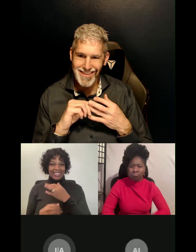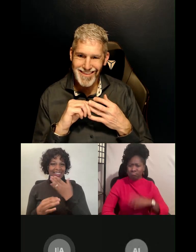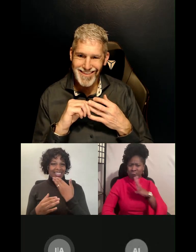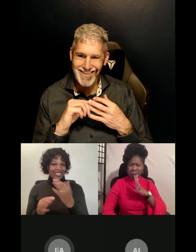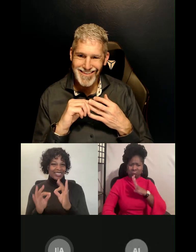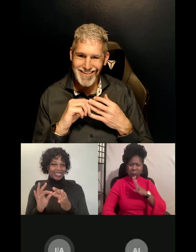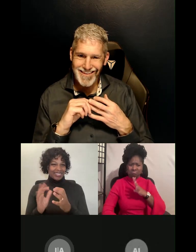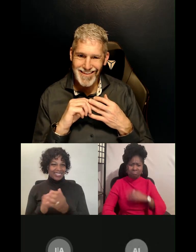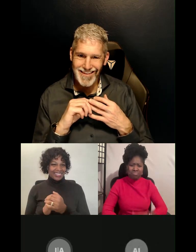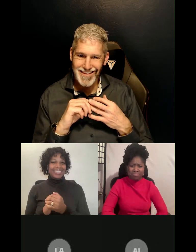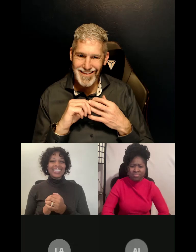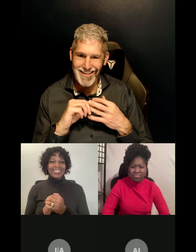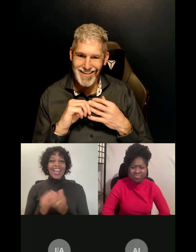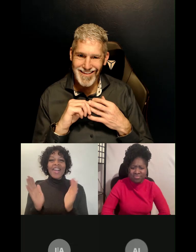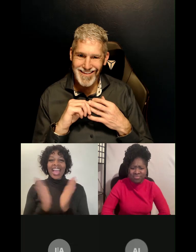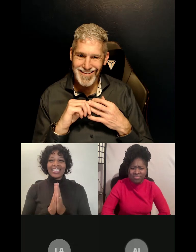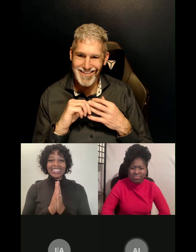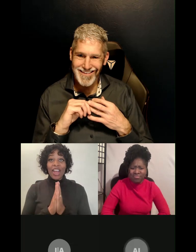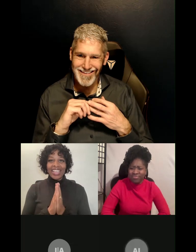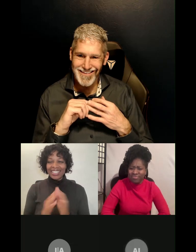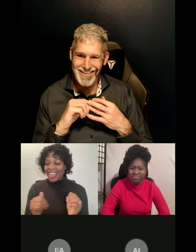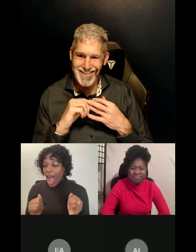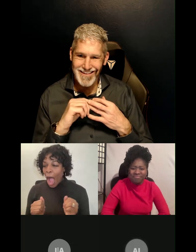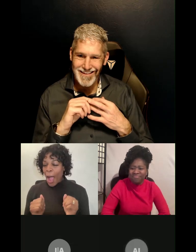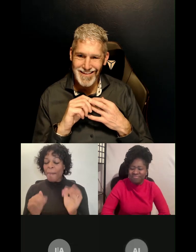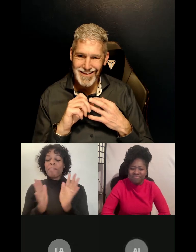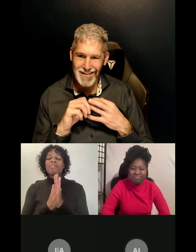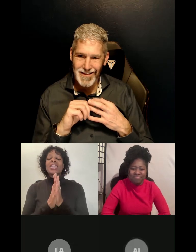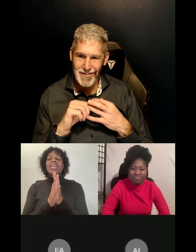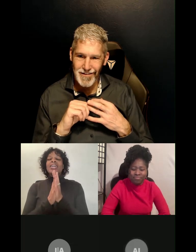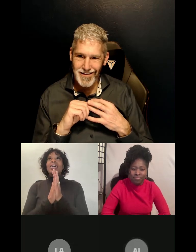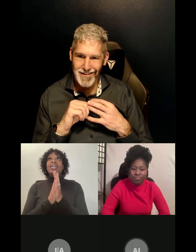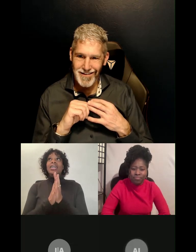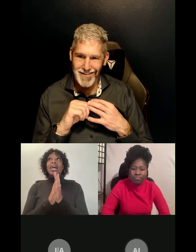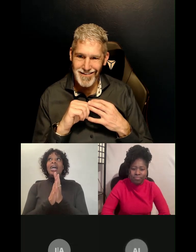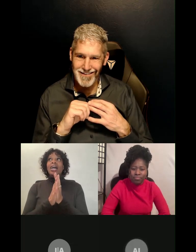So I'm going to voice for myself. Okay, sorry. Um,